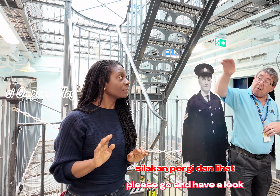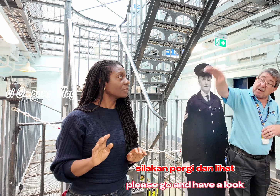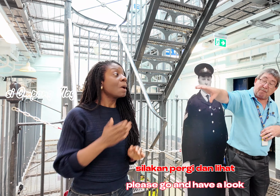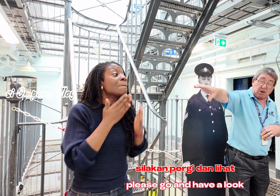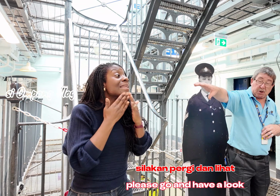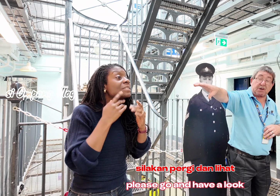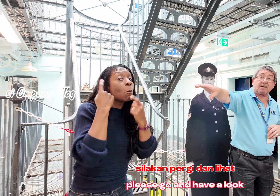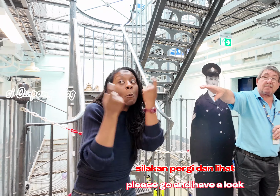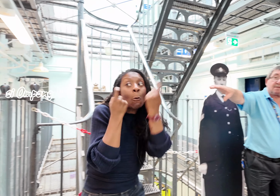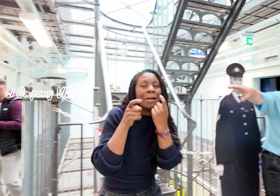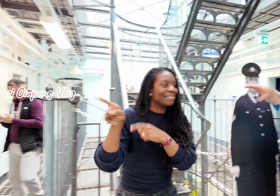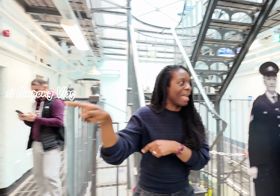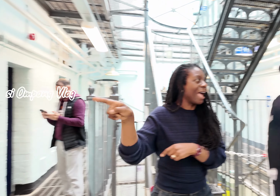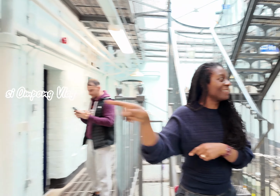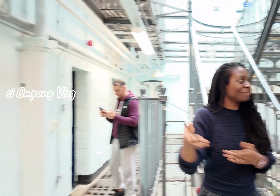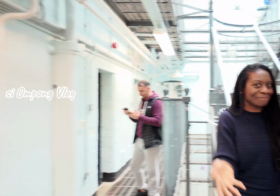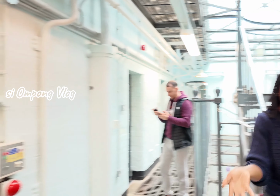Please go and have a look.